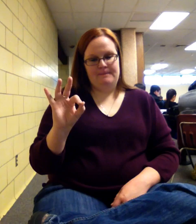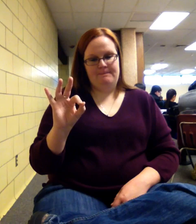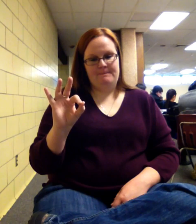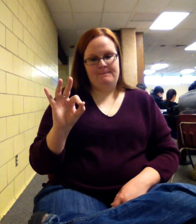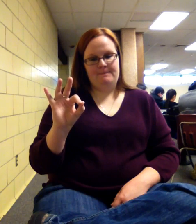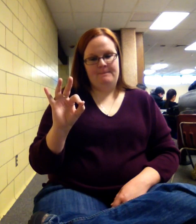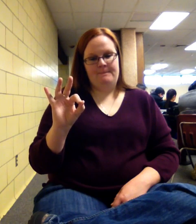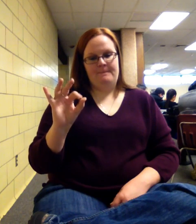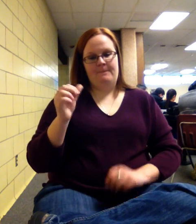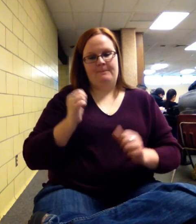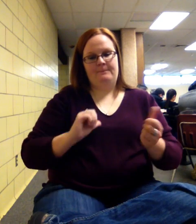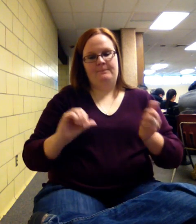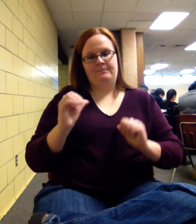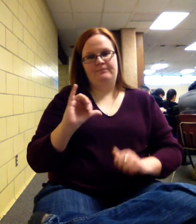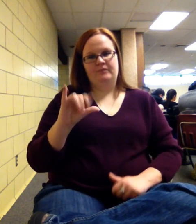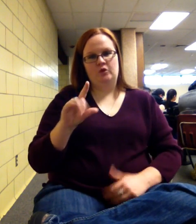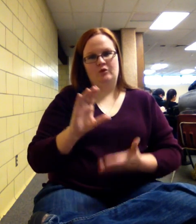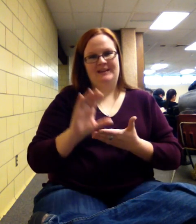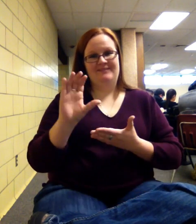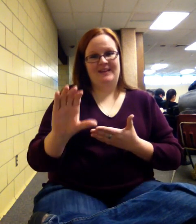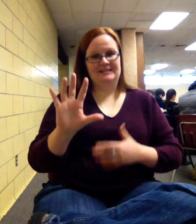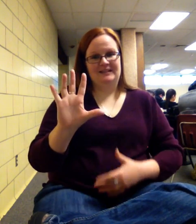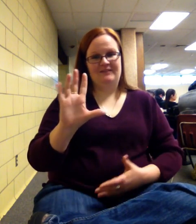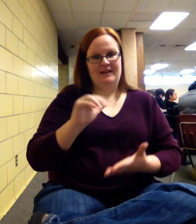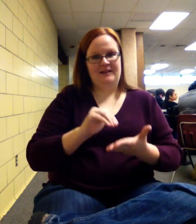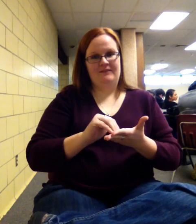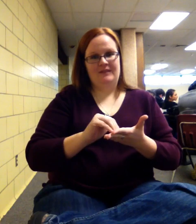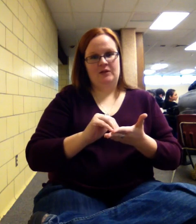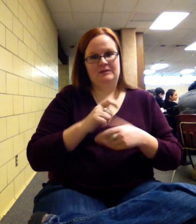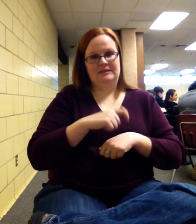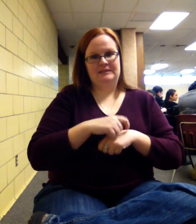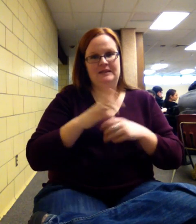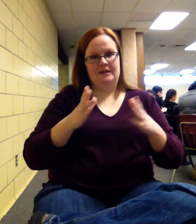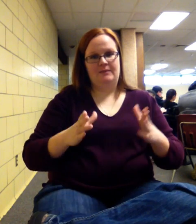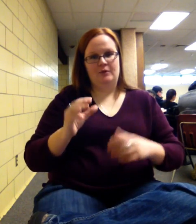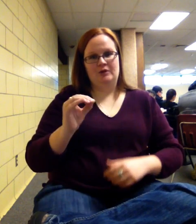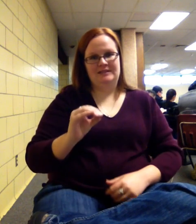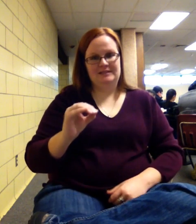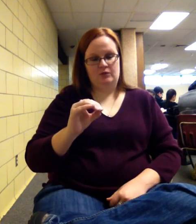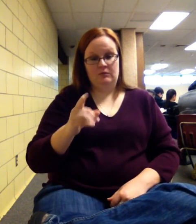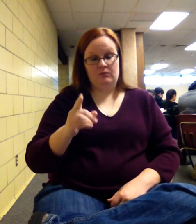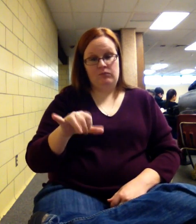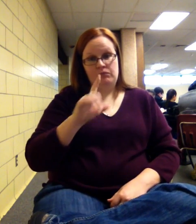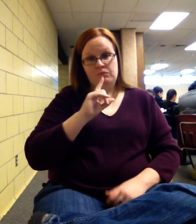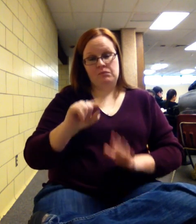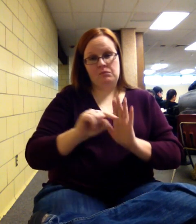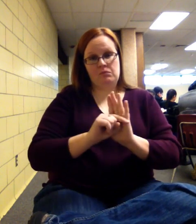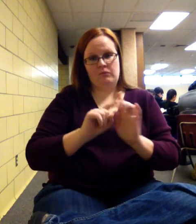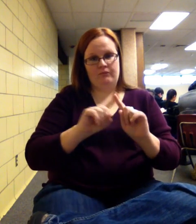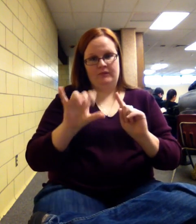Let's pretend like we're investing 5,000 at time period 0, and he's making that the negative, but it doesn't really matter at this point which